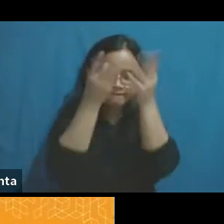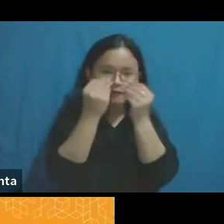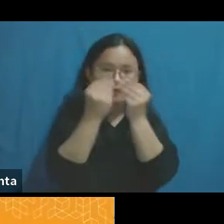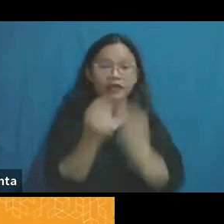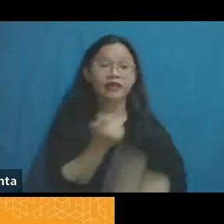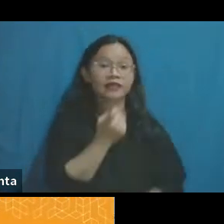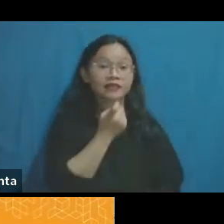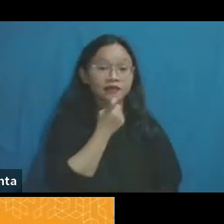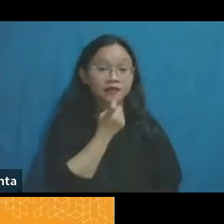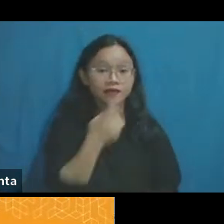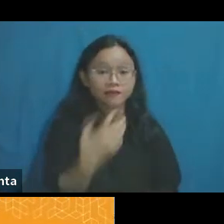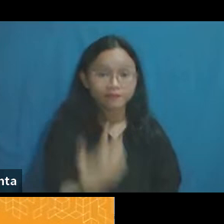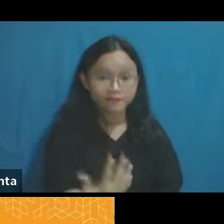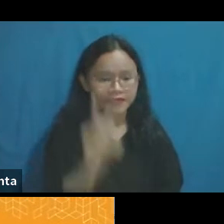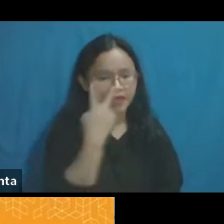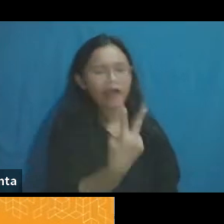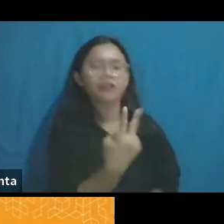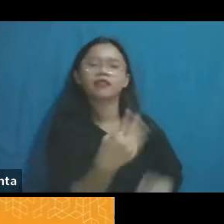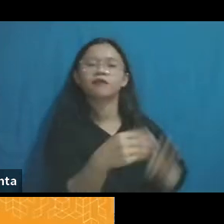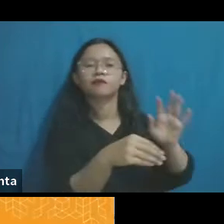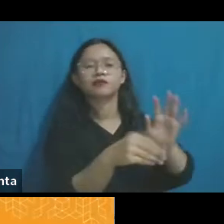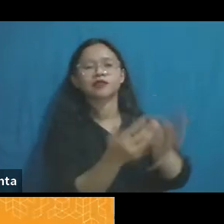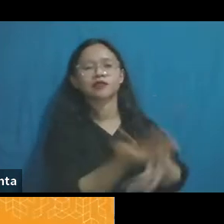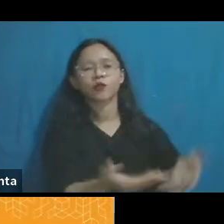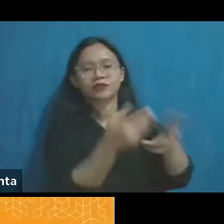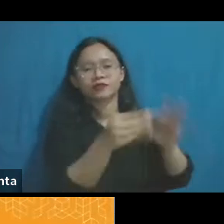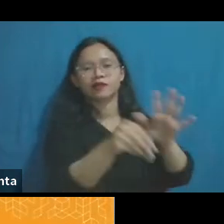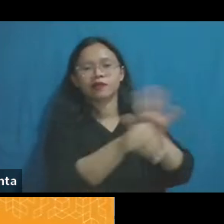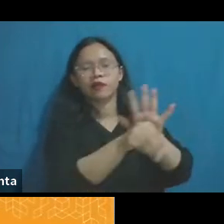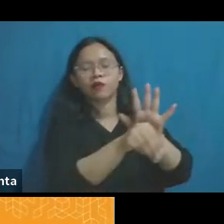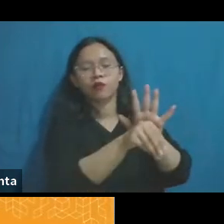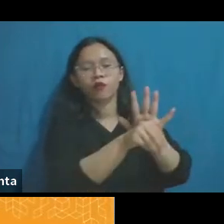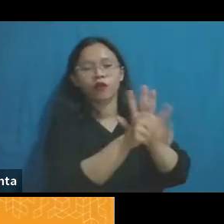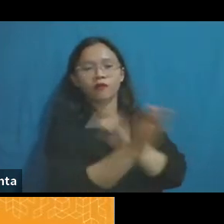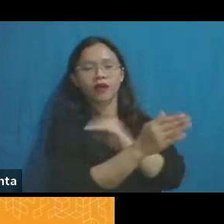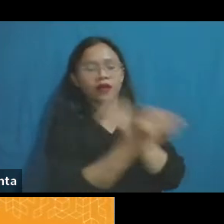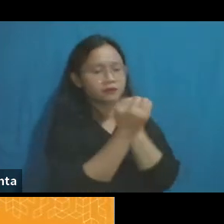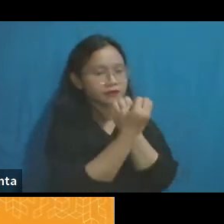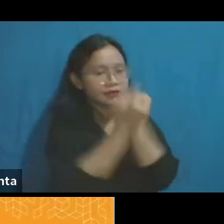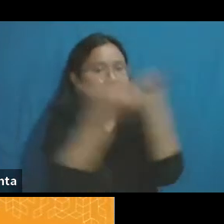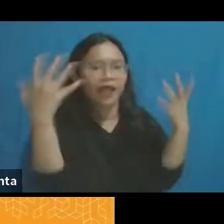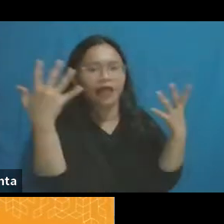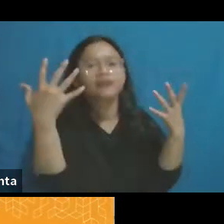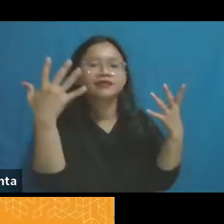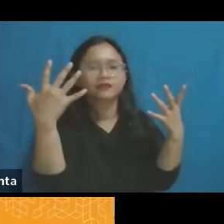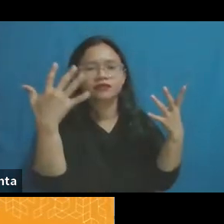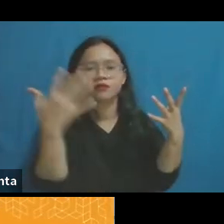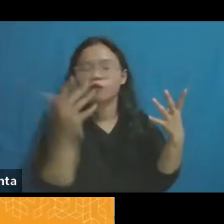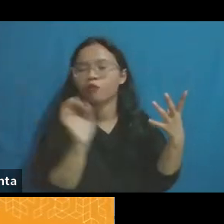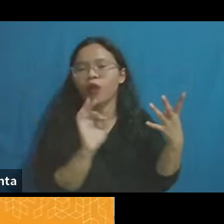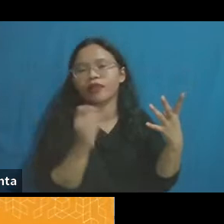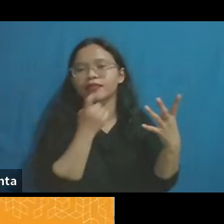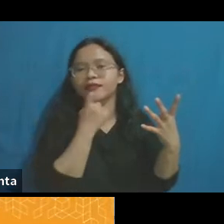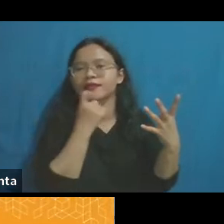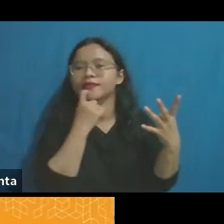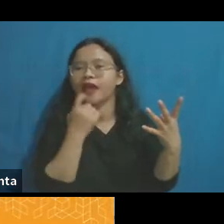only the eastern region of Indonesia, but they have